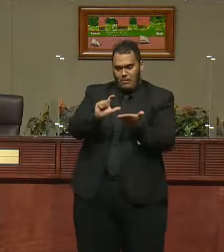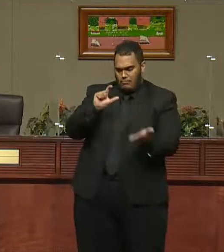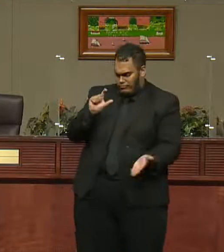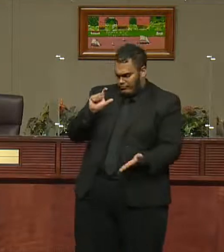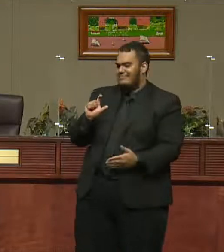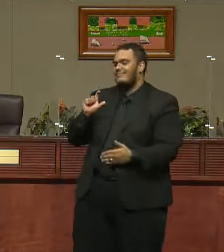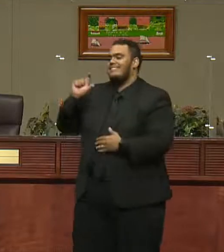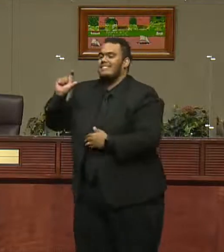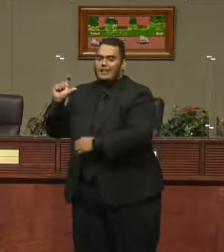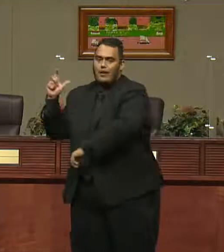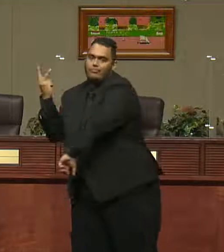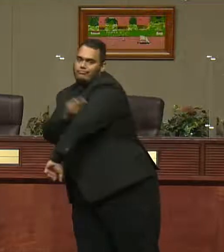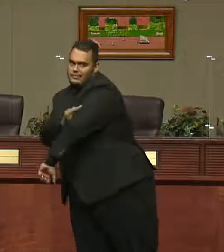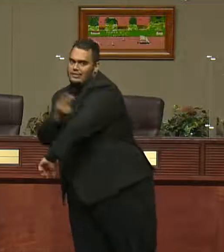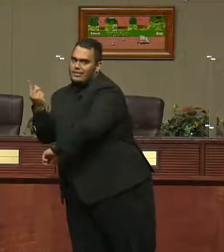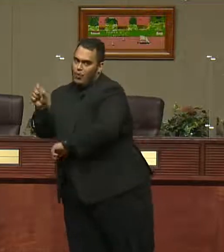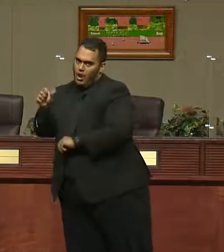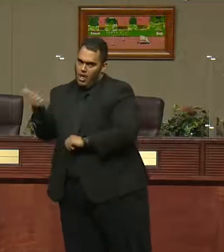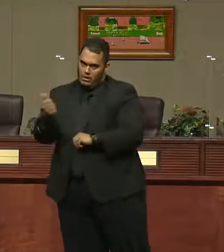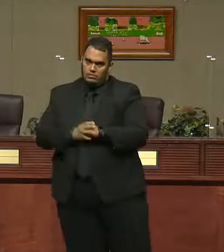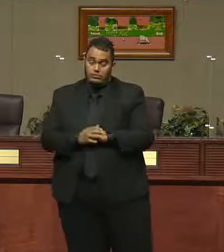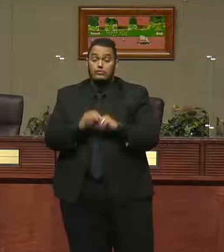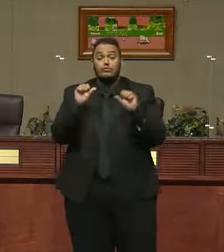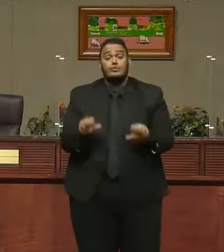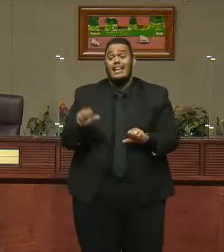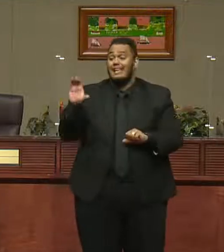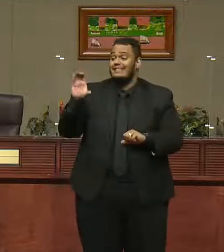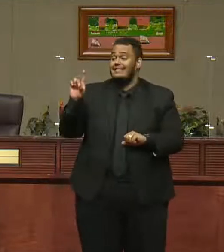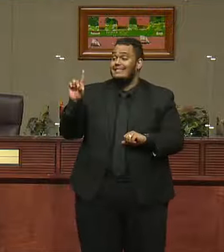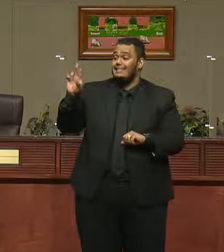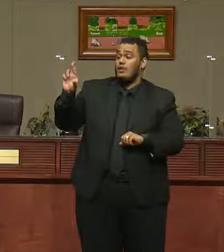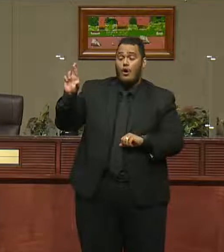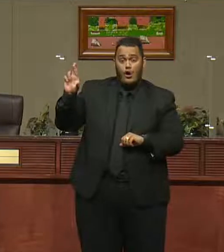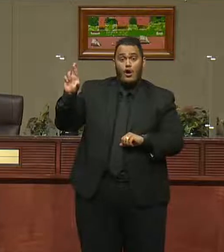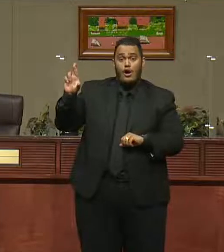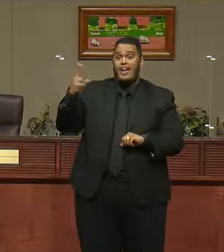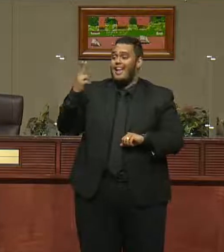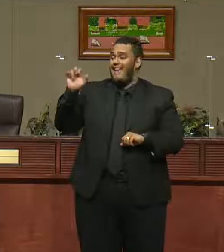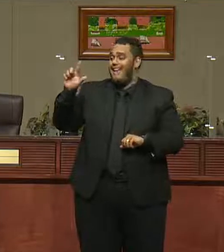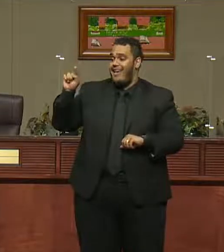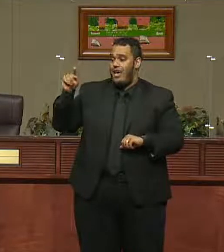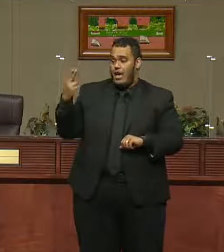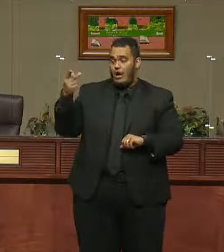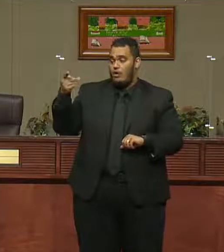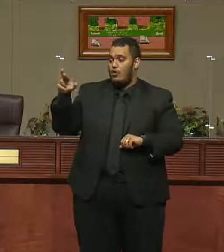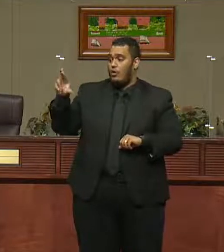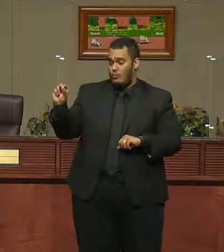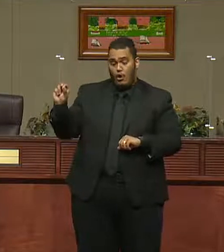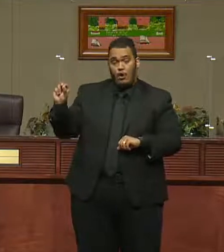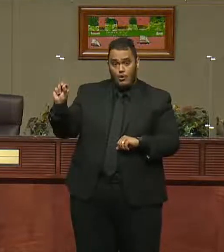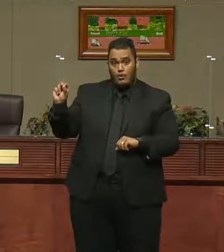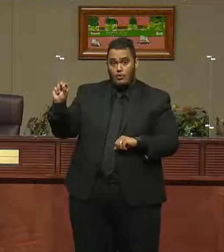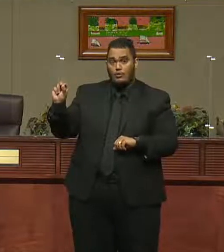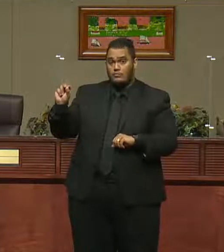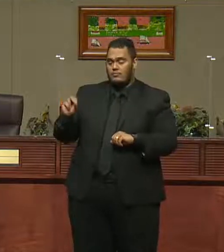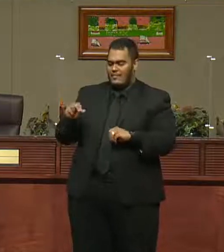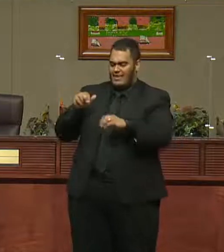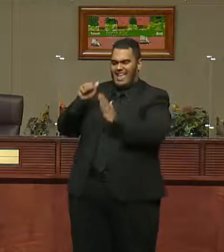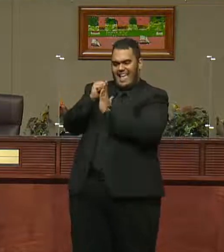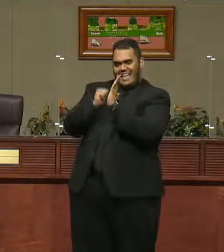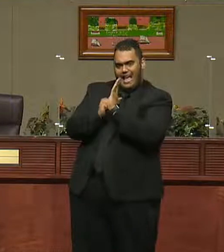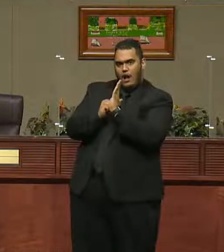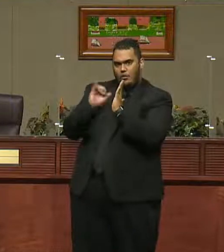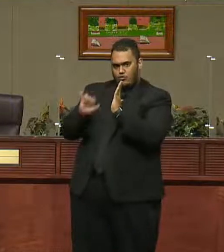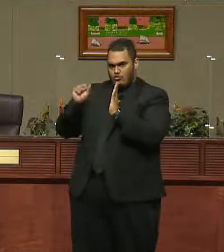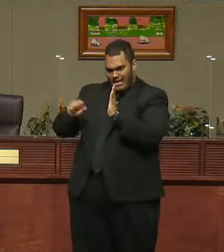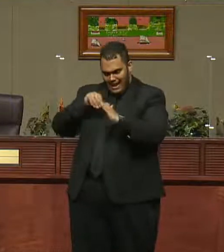log into our CDR Health Pro account at thepatientportal.com, fl.com, then click My Vaccinations, and then